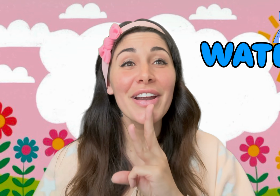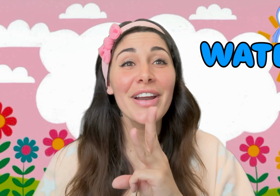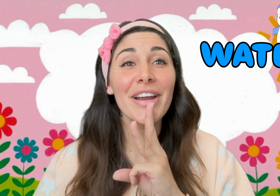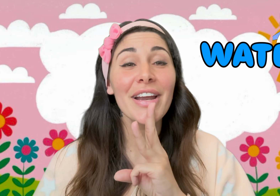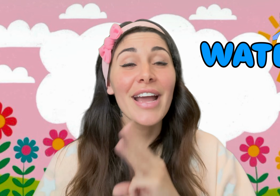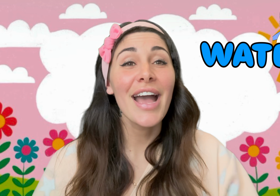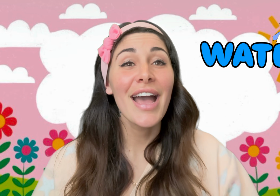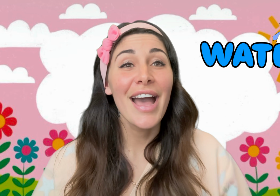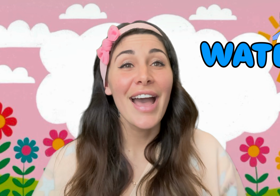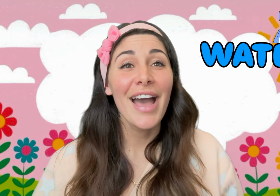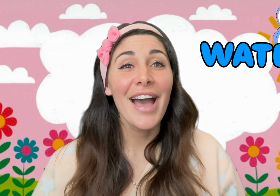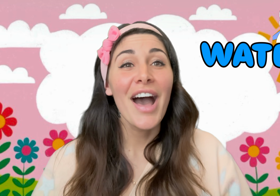water.